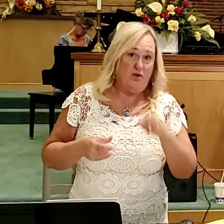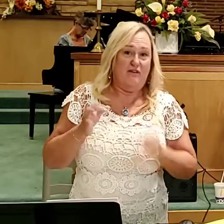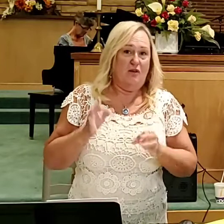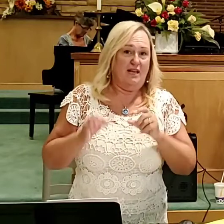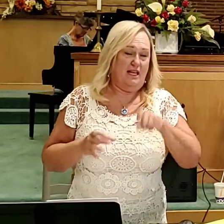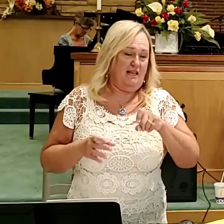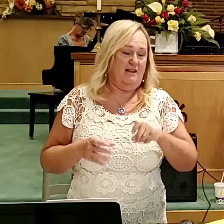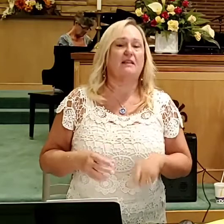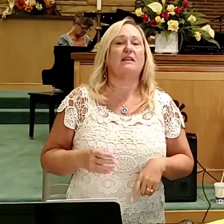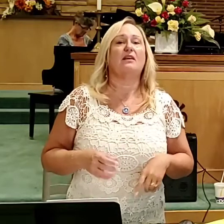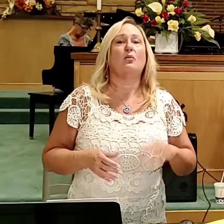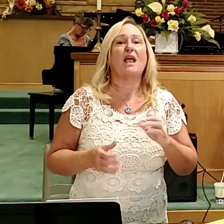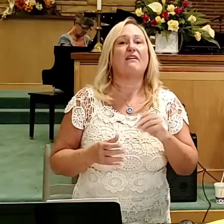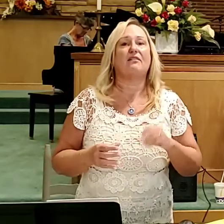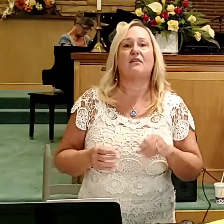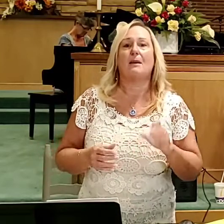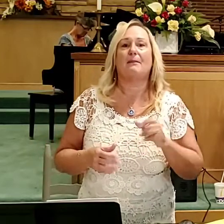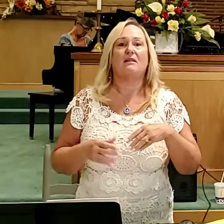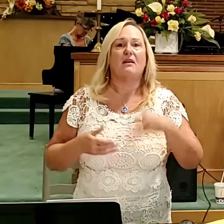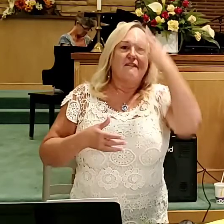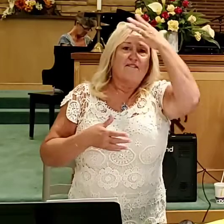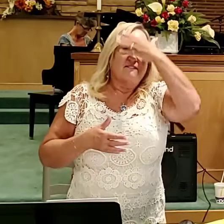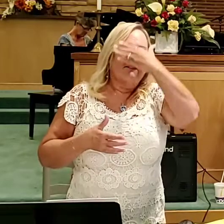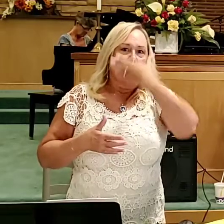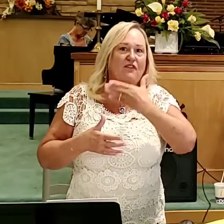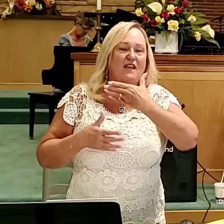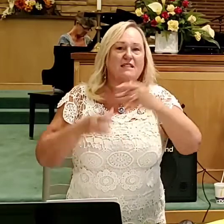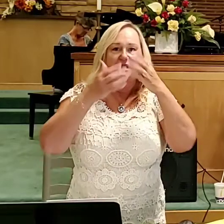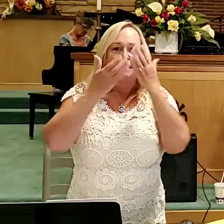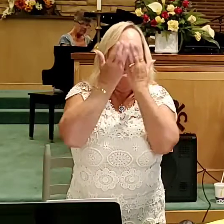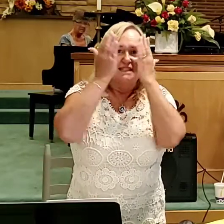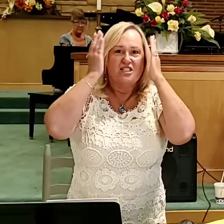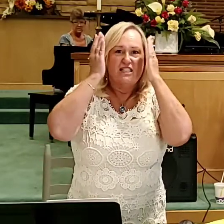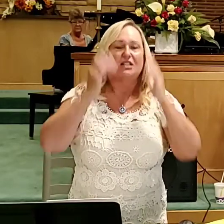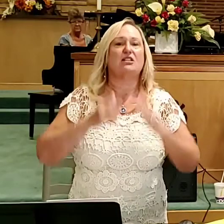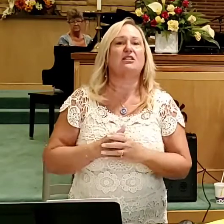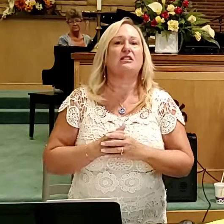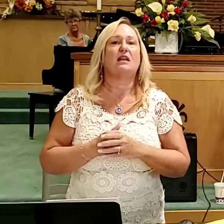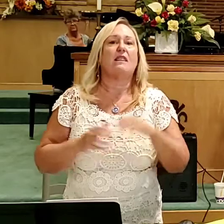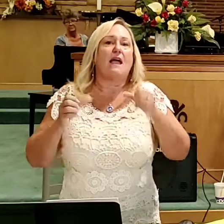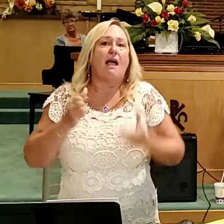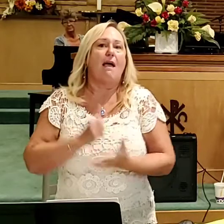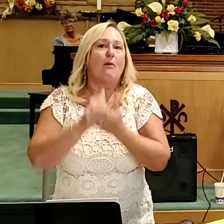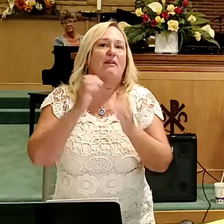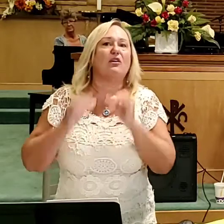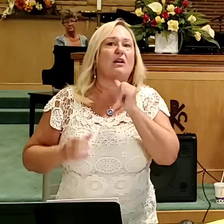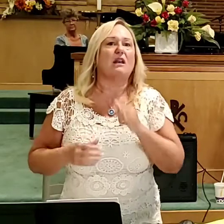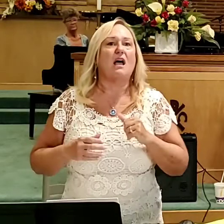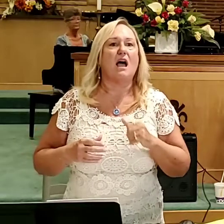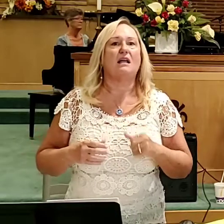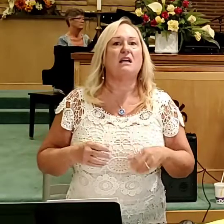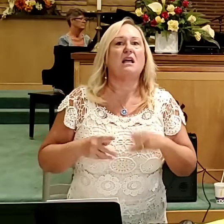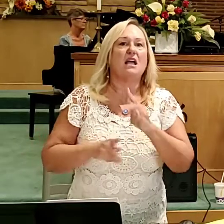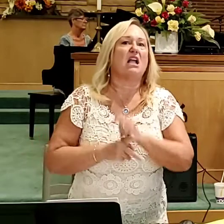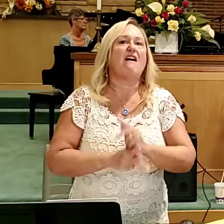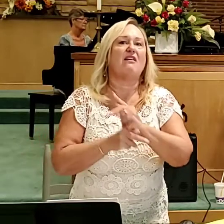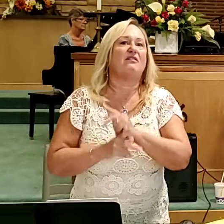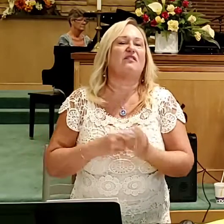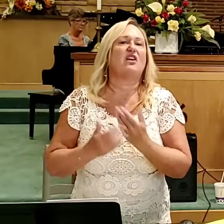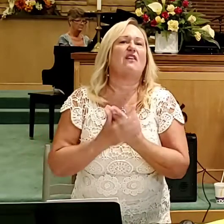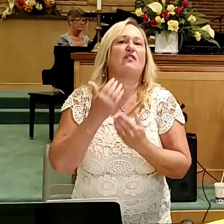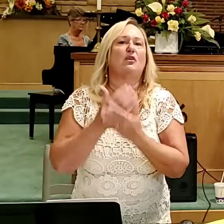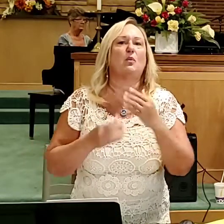we also have a few of the full face clear shields that help if you are not comfortable wearing a